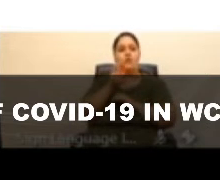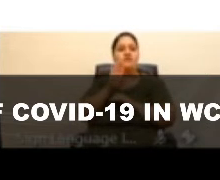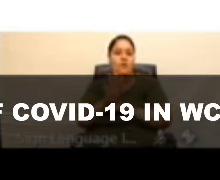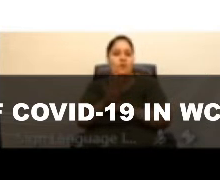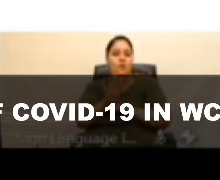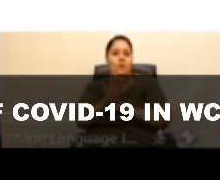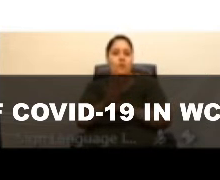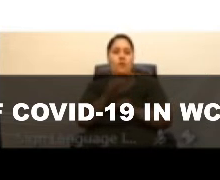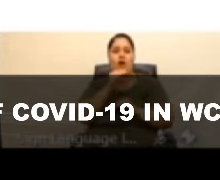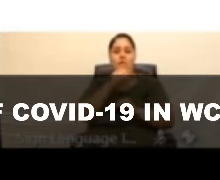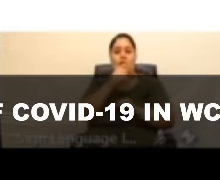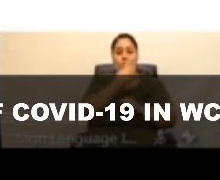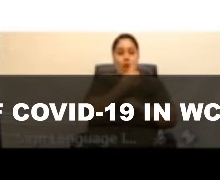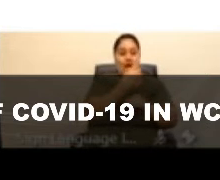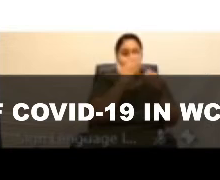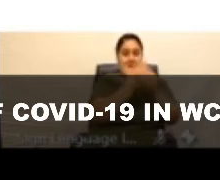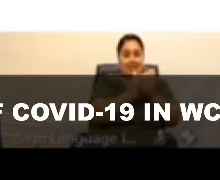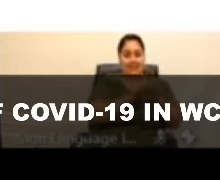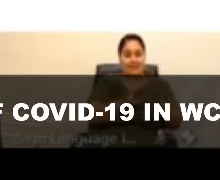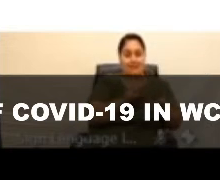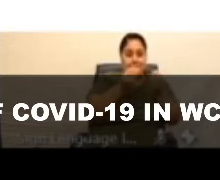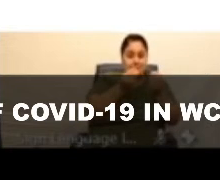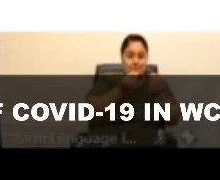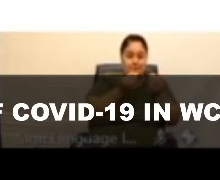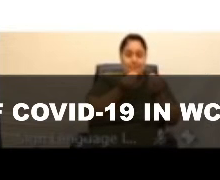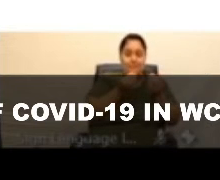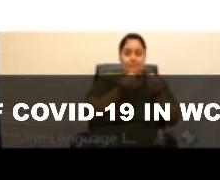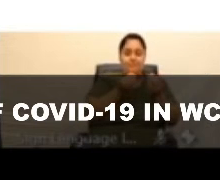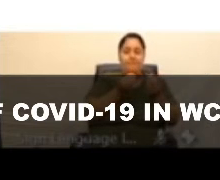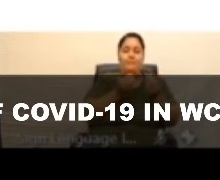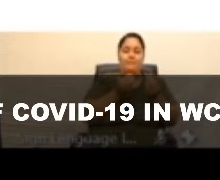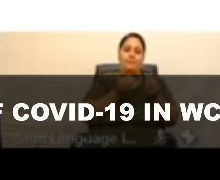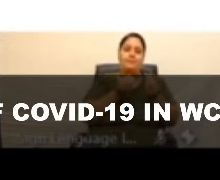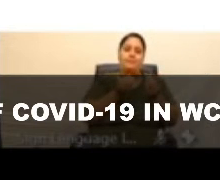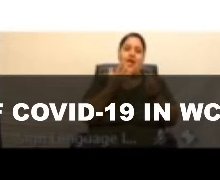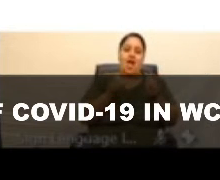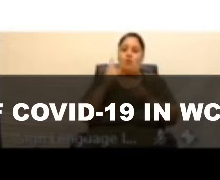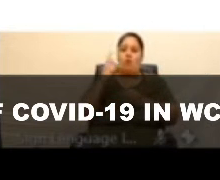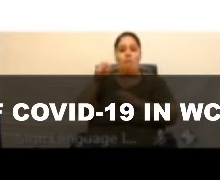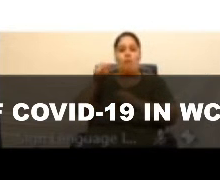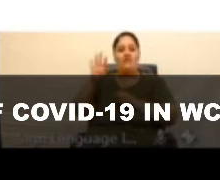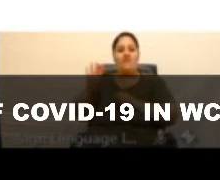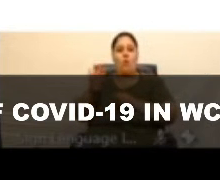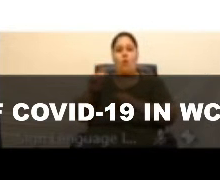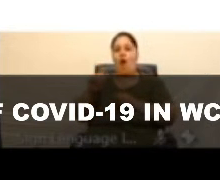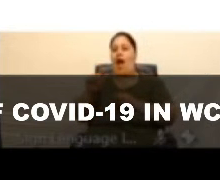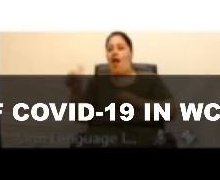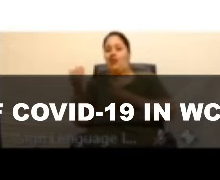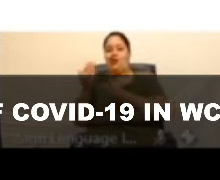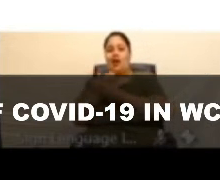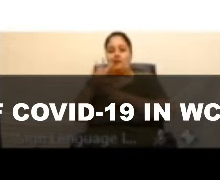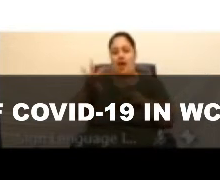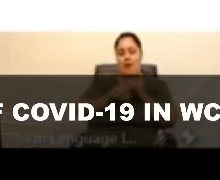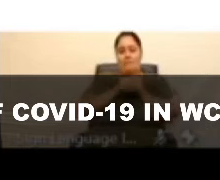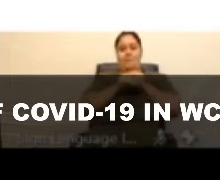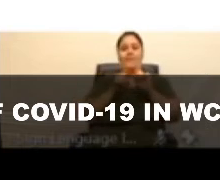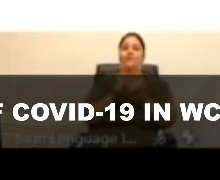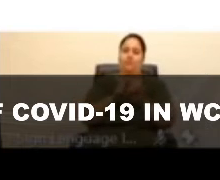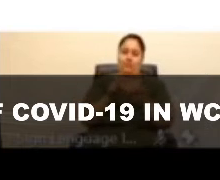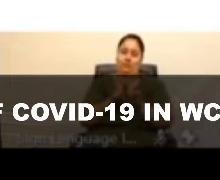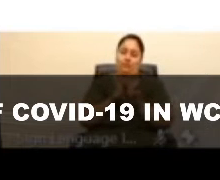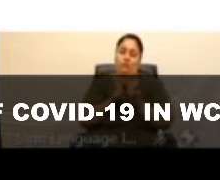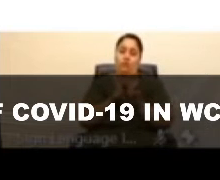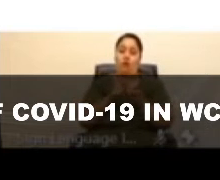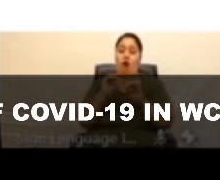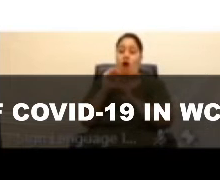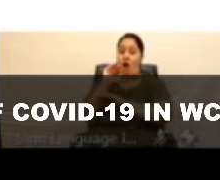case we currently have, there's 1.4 other cases that we currently cause. Anything above 1